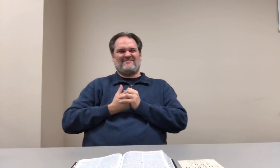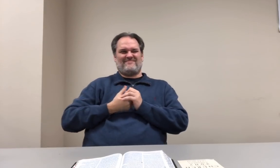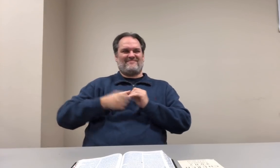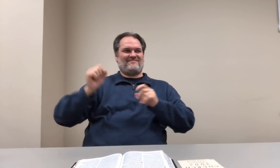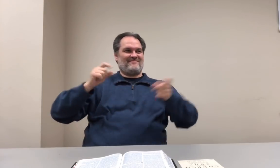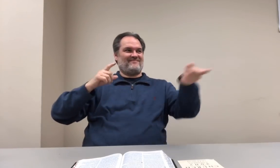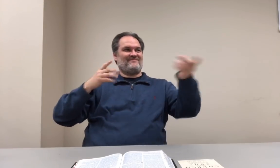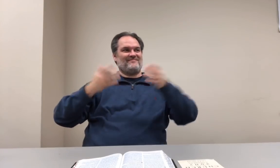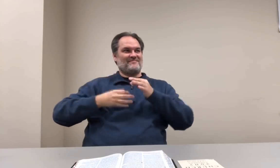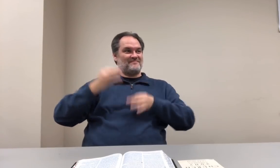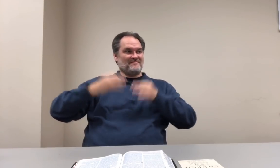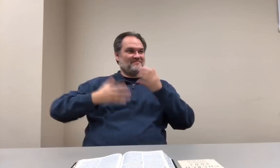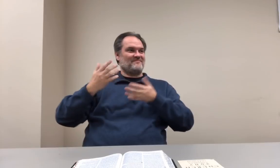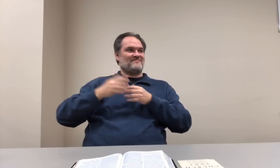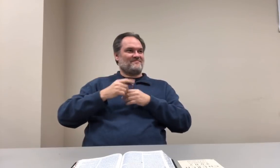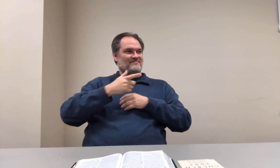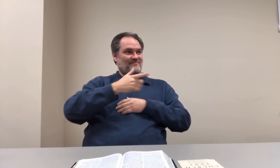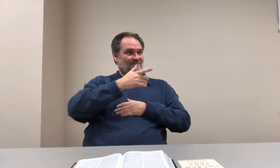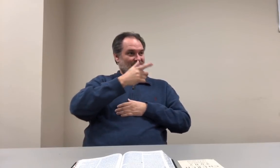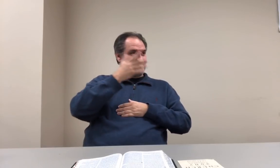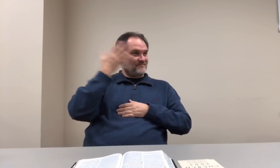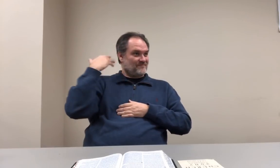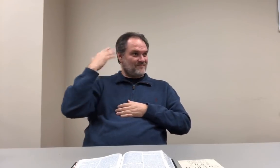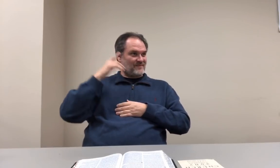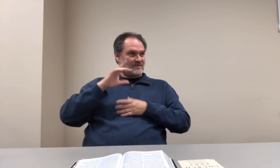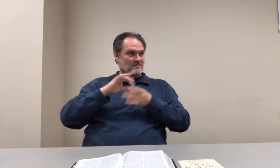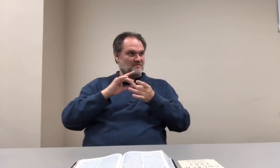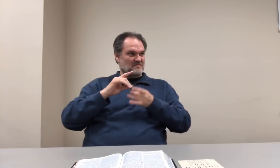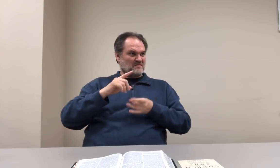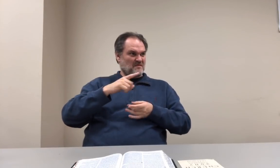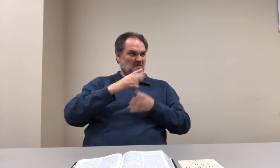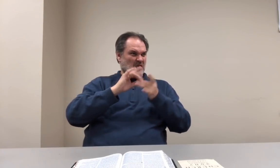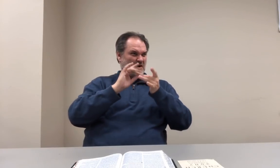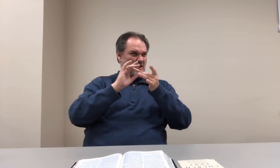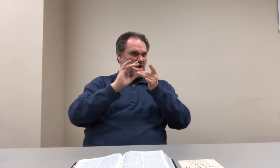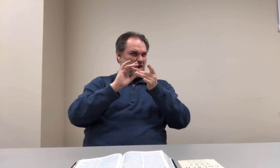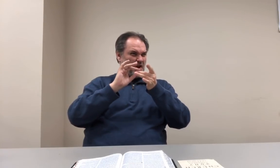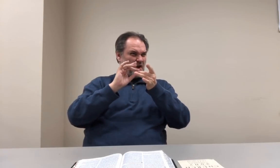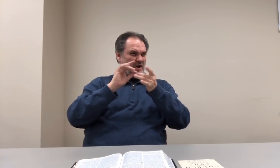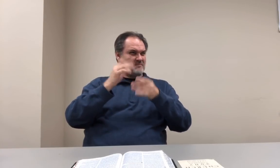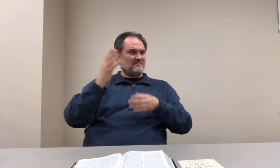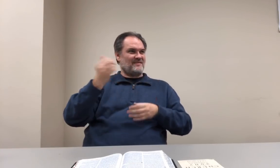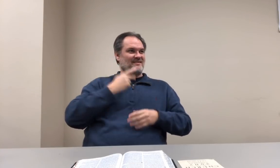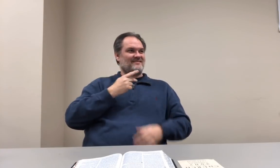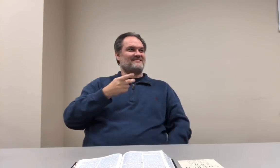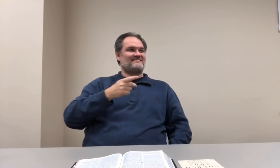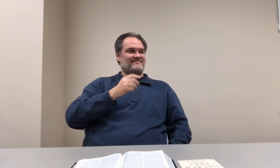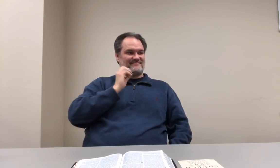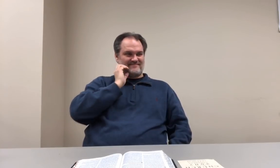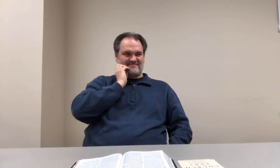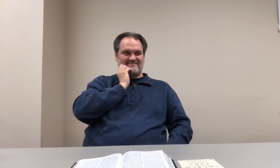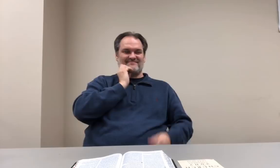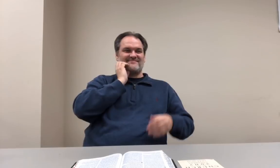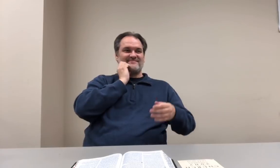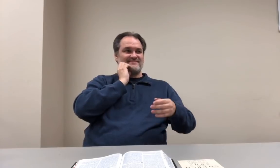Second case, number 23:19, says this. God is not man that he should